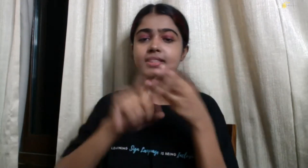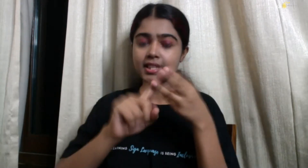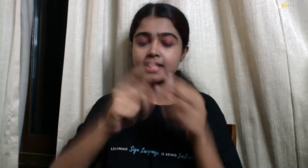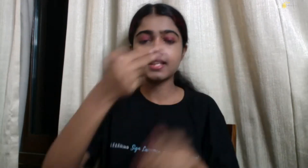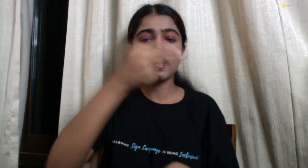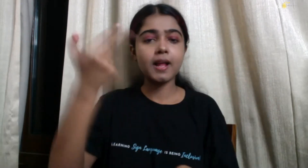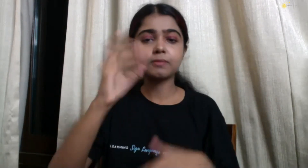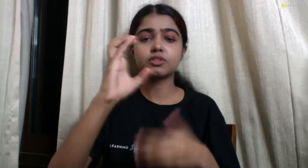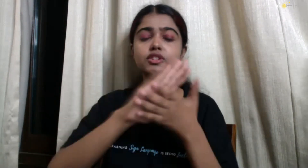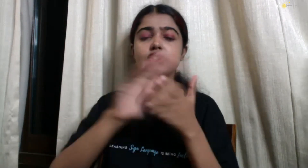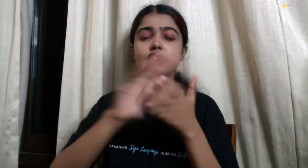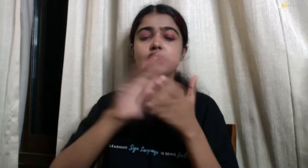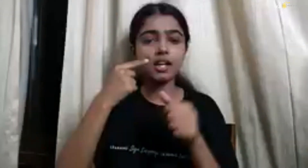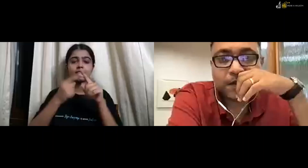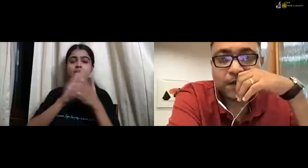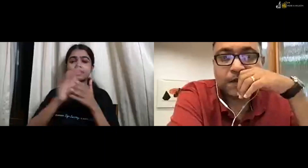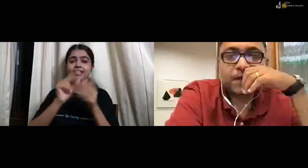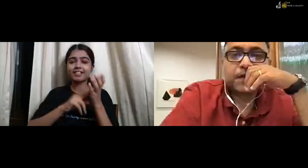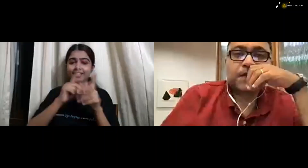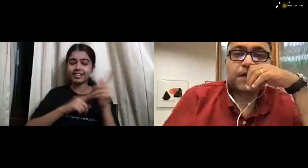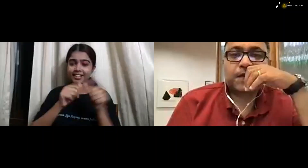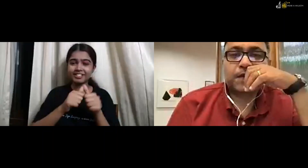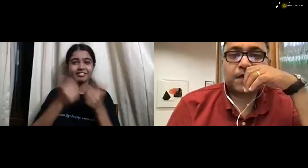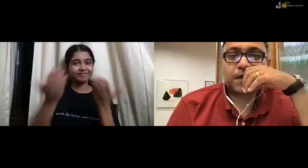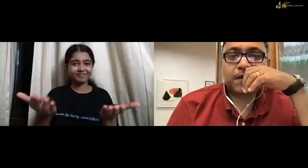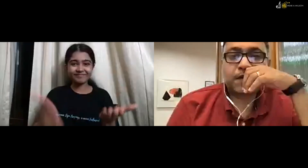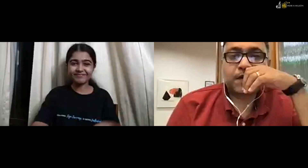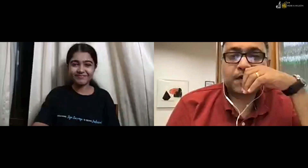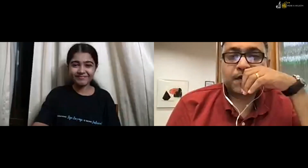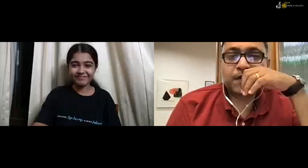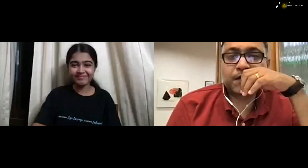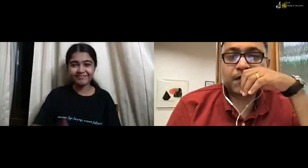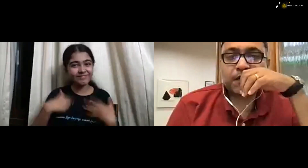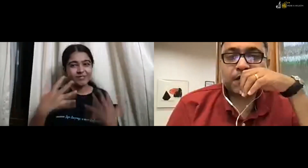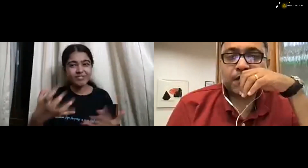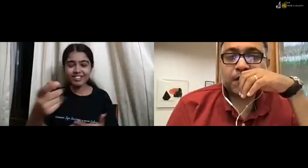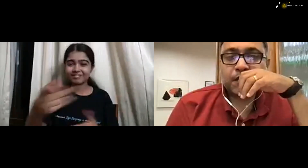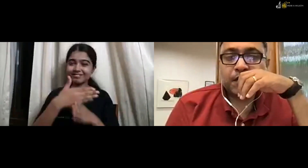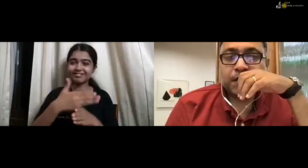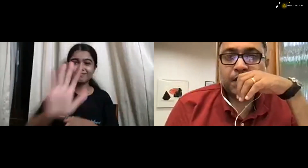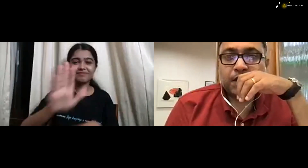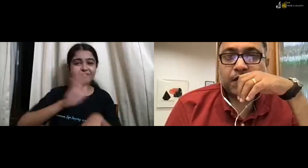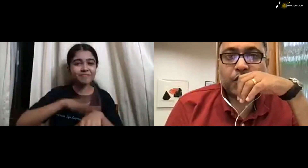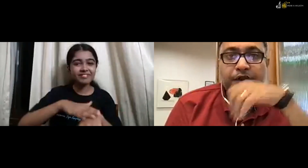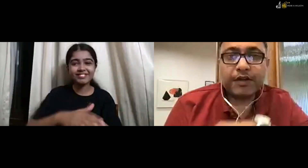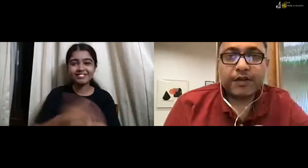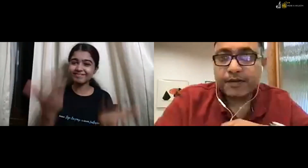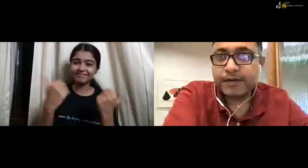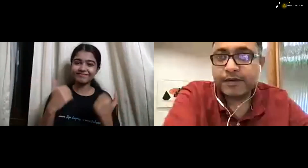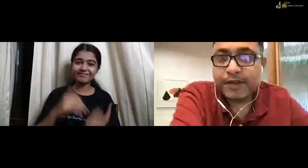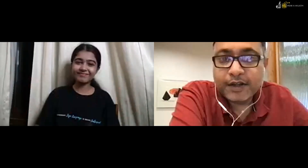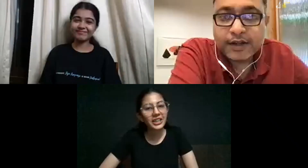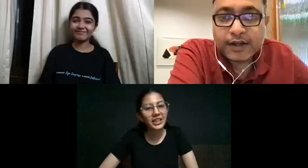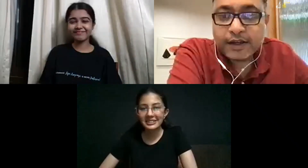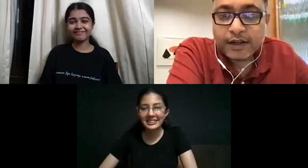Next up, we have the company Uniki, and we have Chaitanya from Uniki. So we would like to